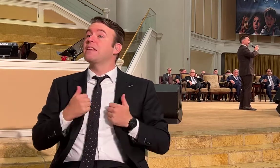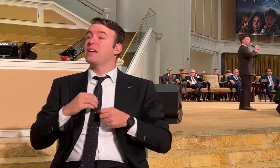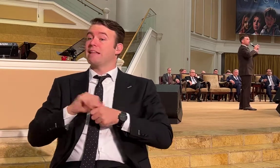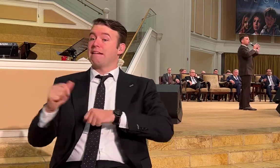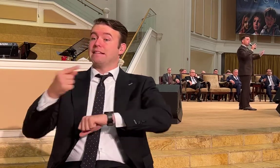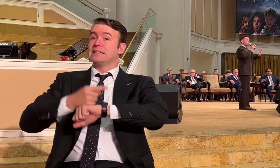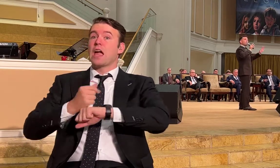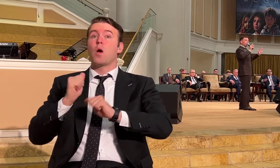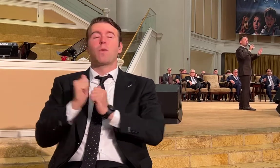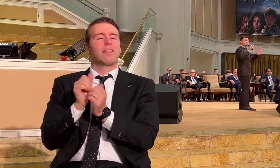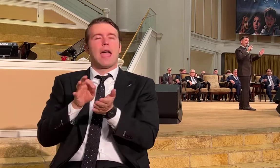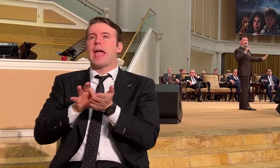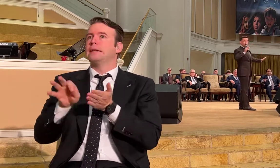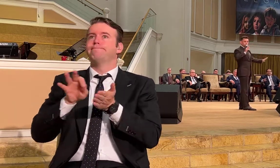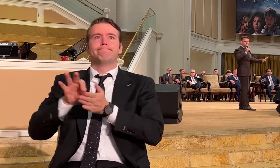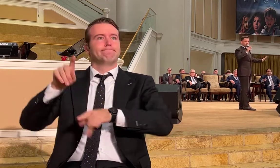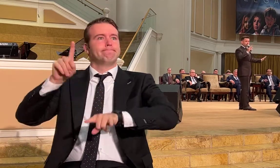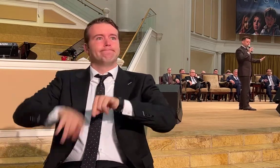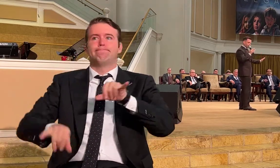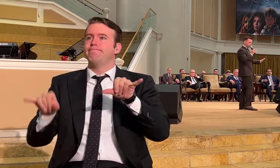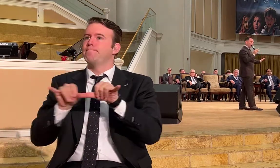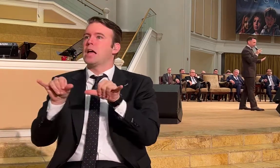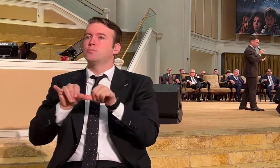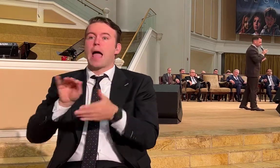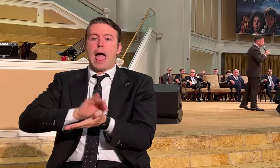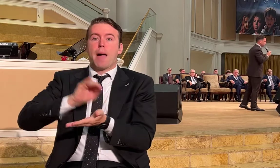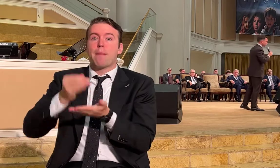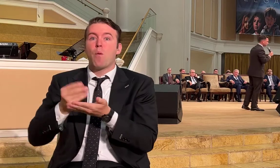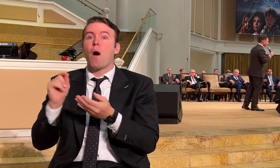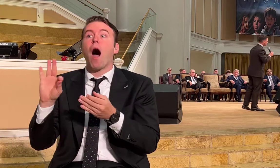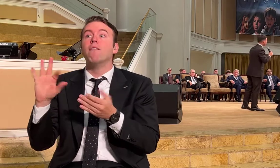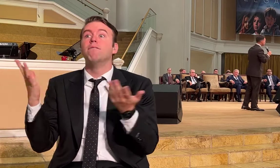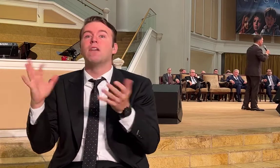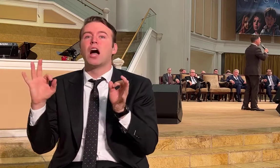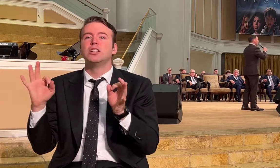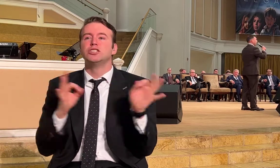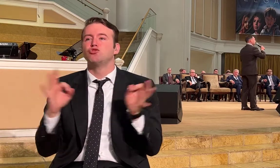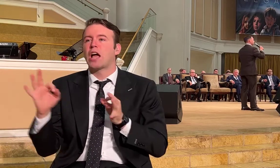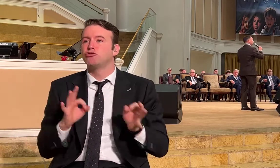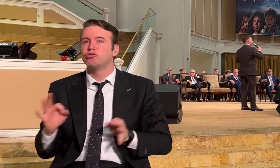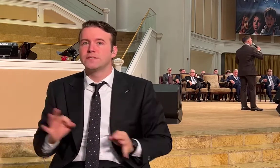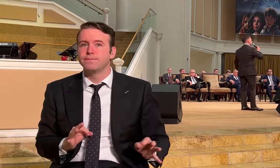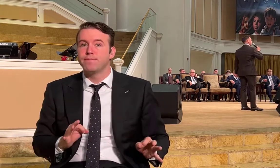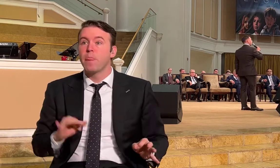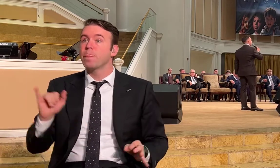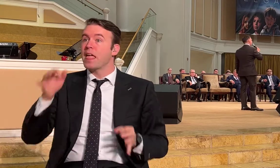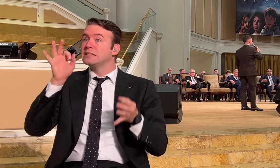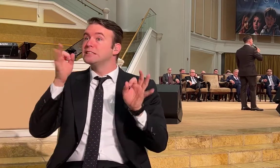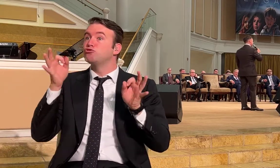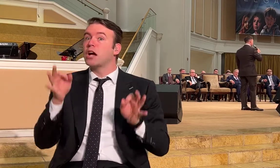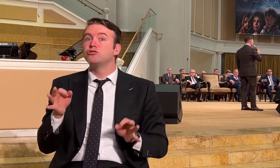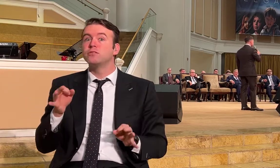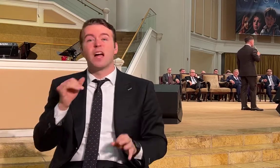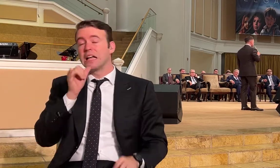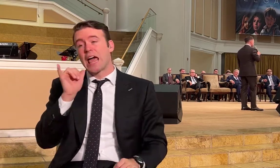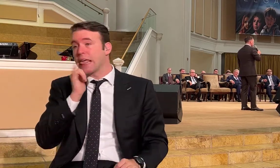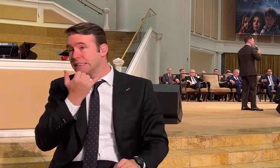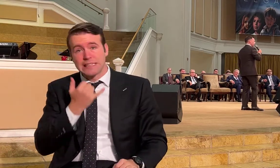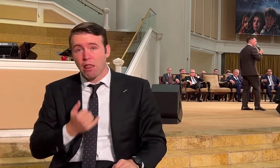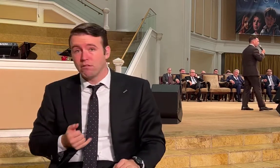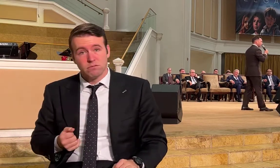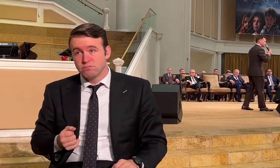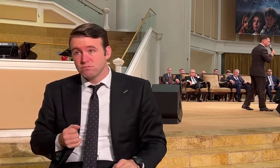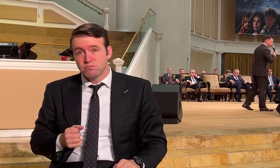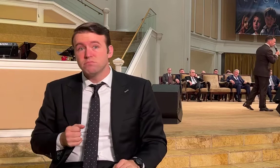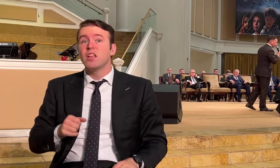with an innumerable amount of distractions. And these distractions are not accidental.